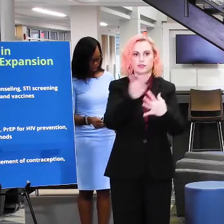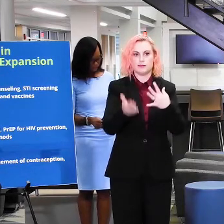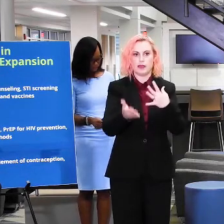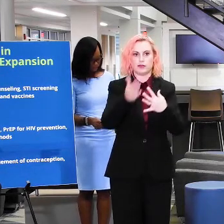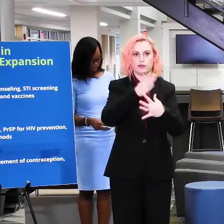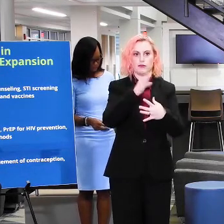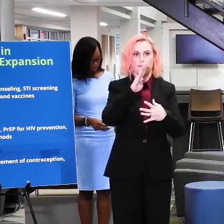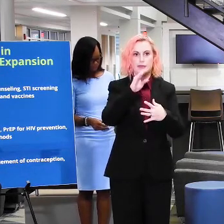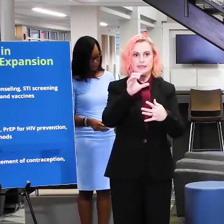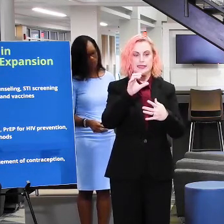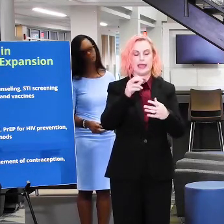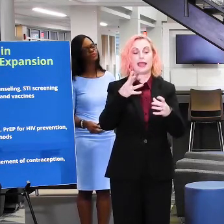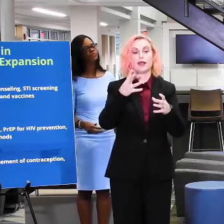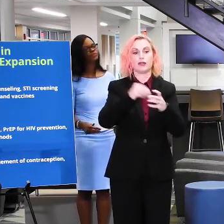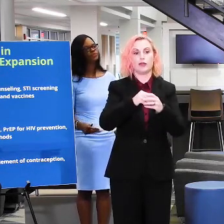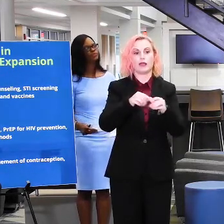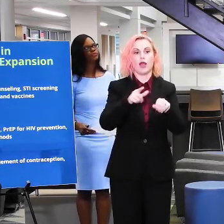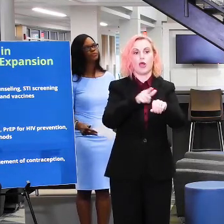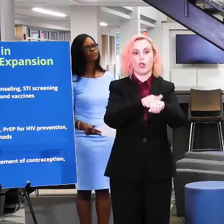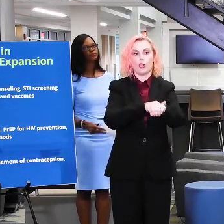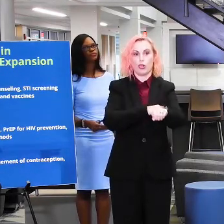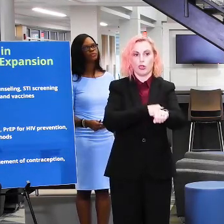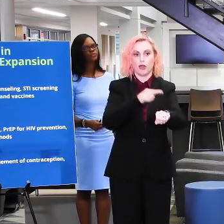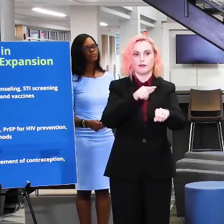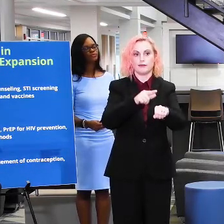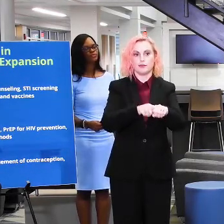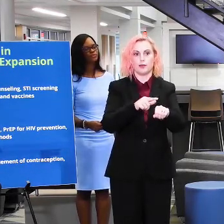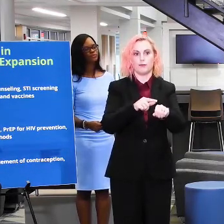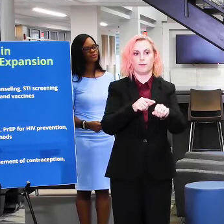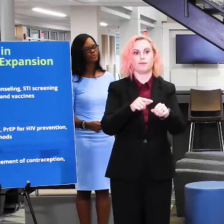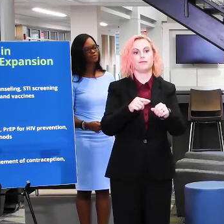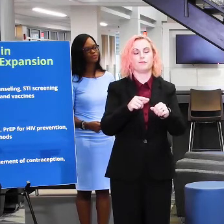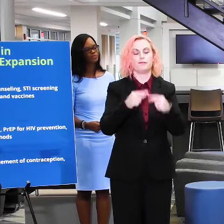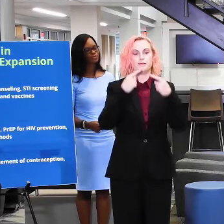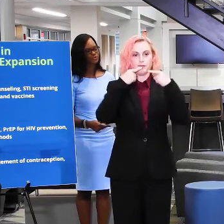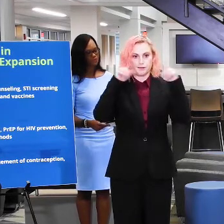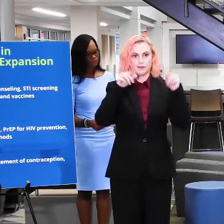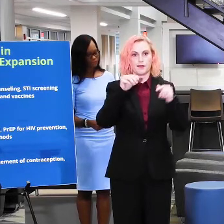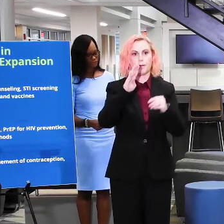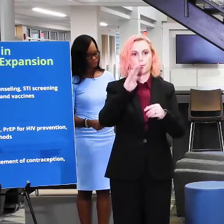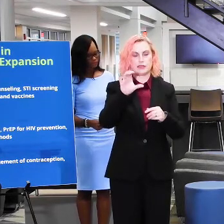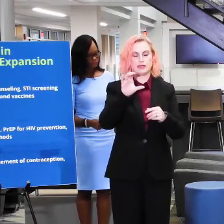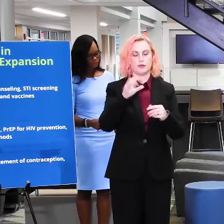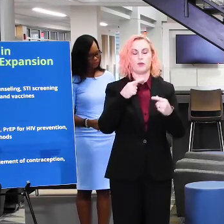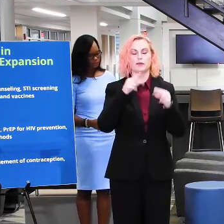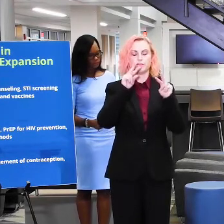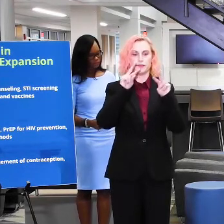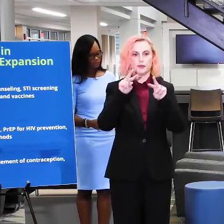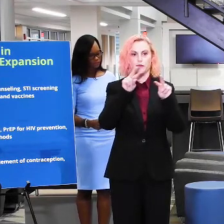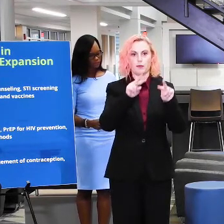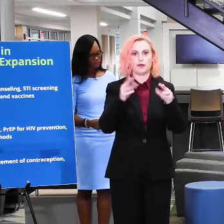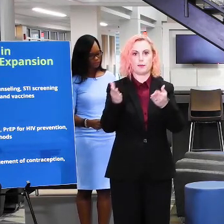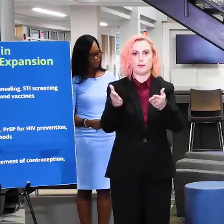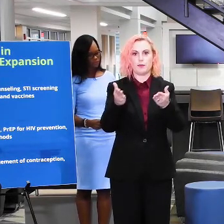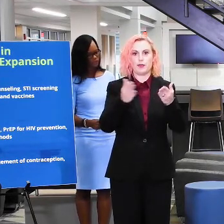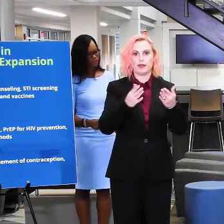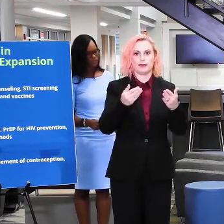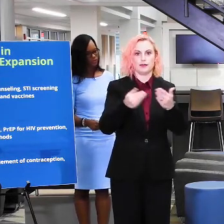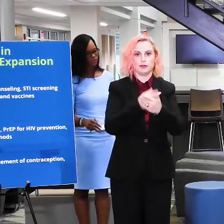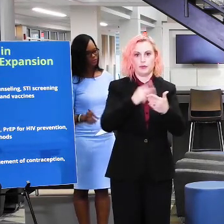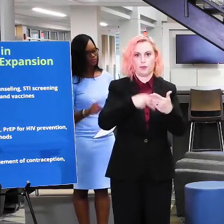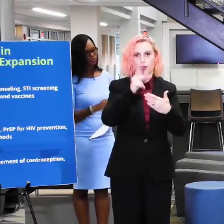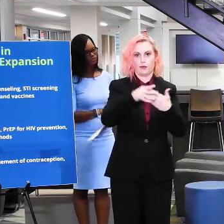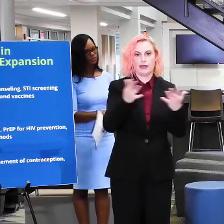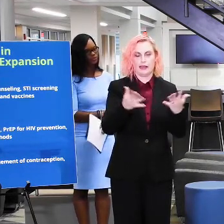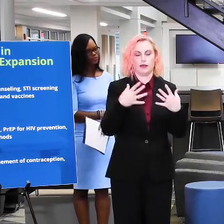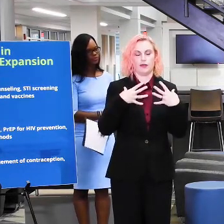reversible contraception. We look forward to bringing this pilot expansion program to Howard Community College's